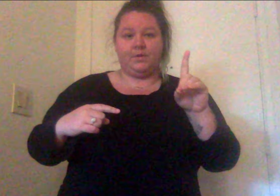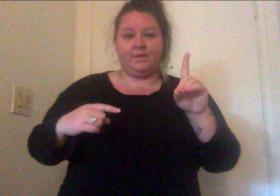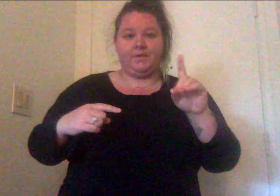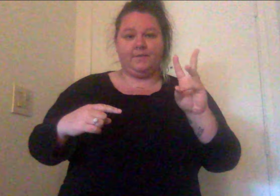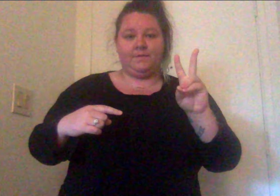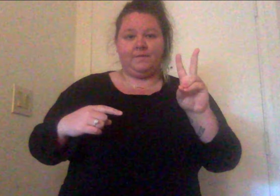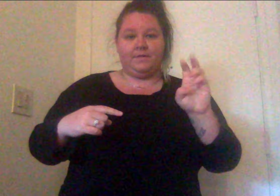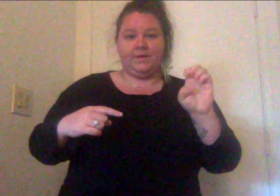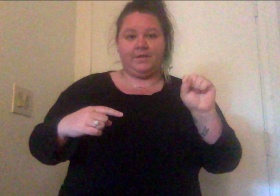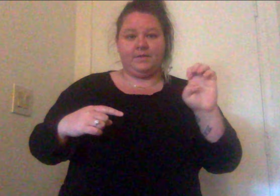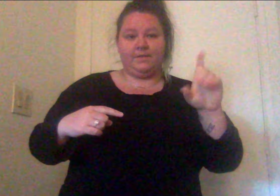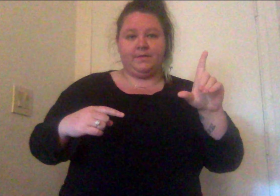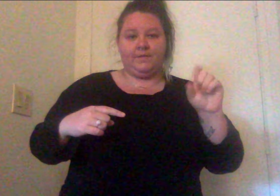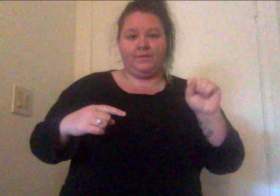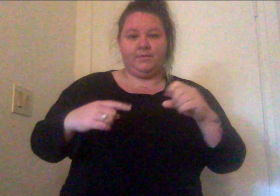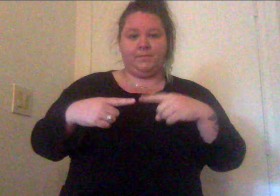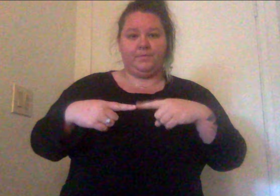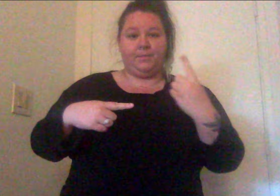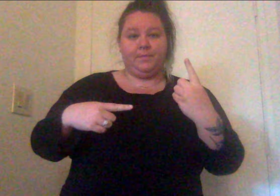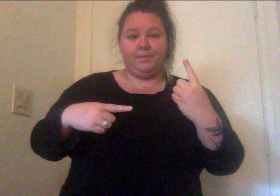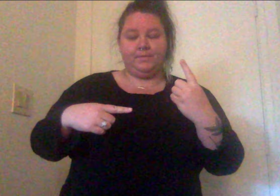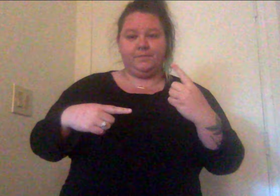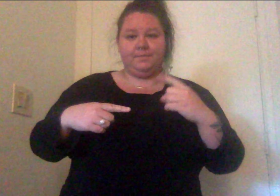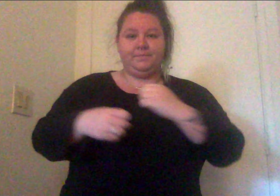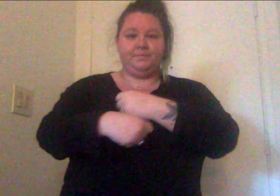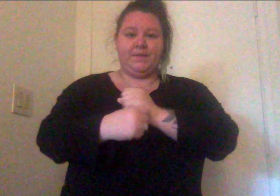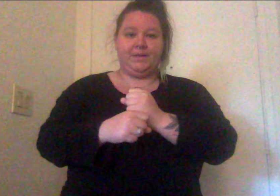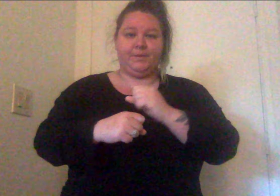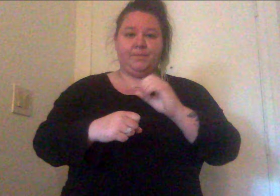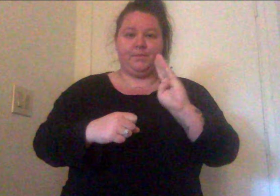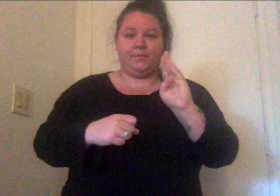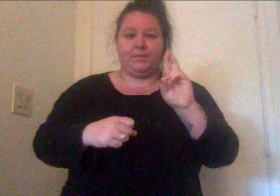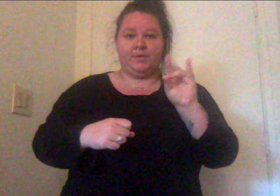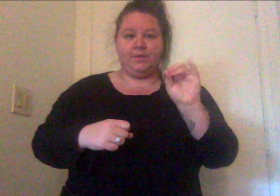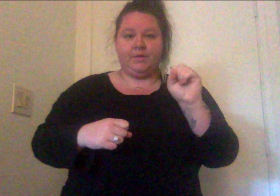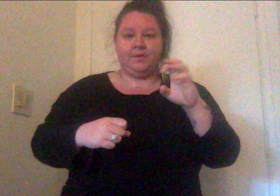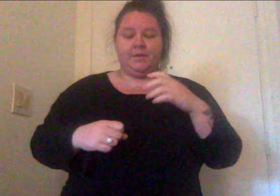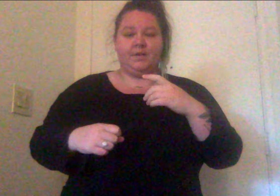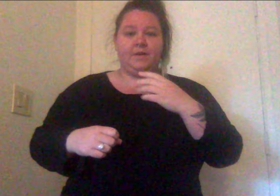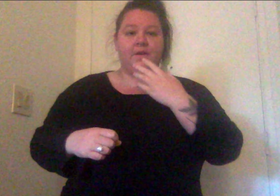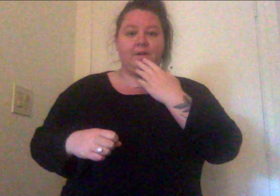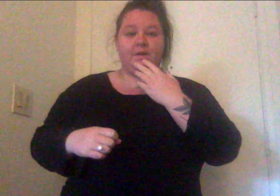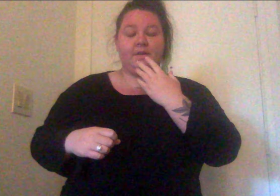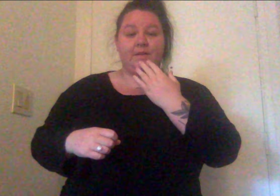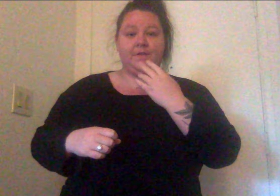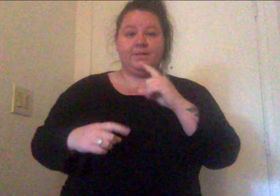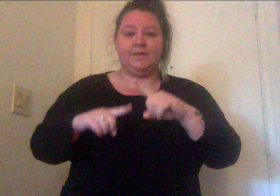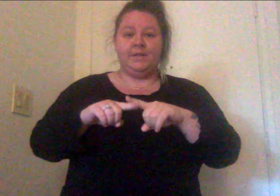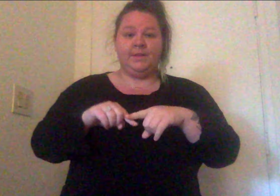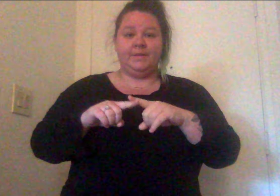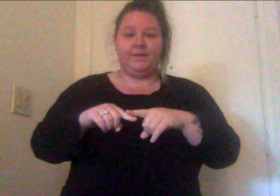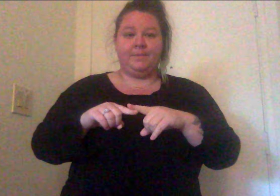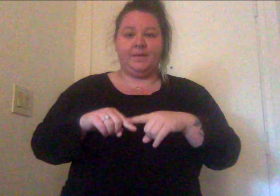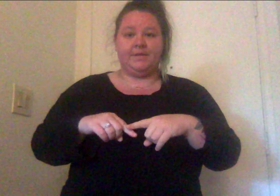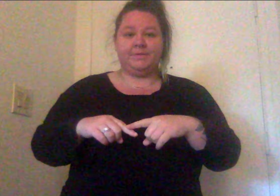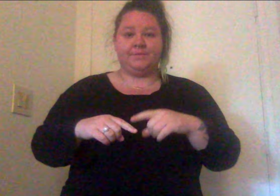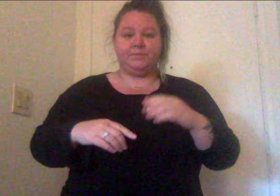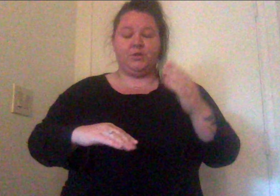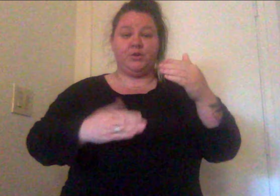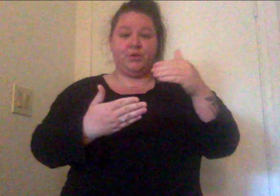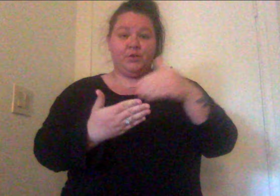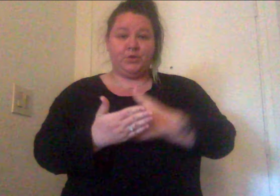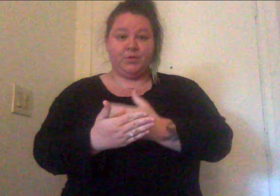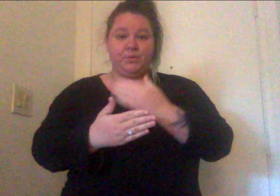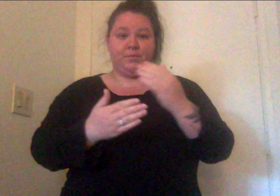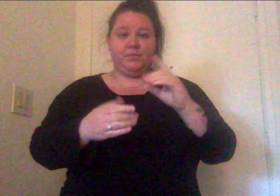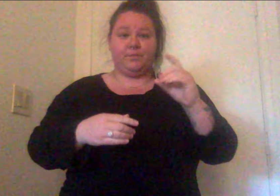that form this bruise. And the color is based on usually how old the bruise is. What